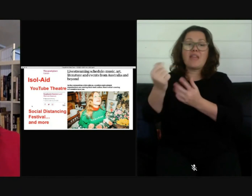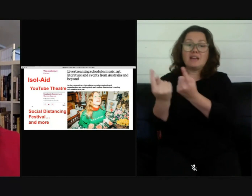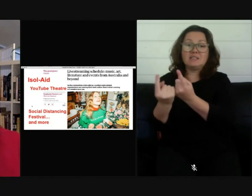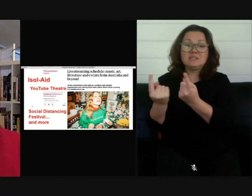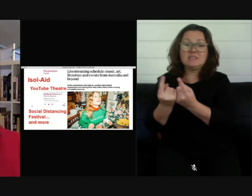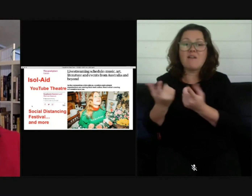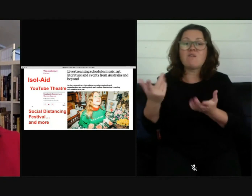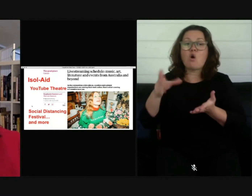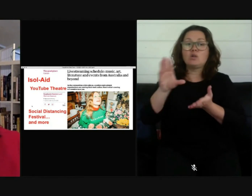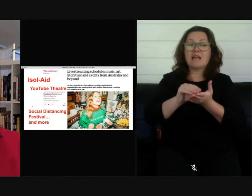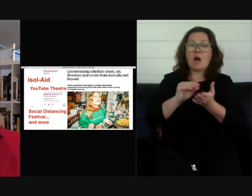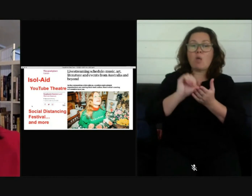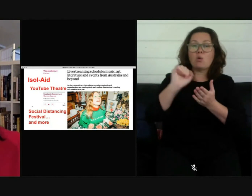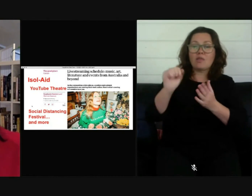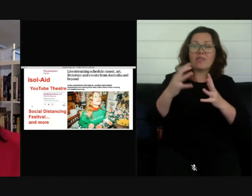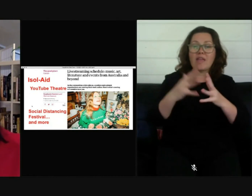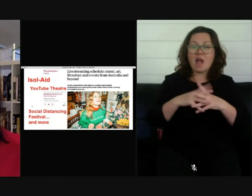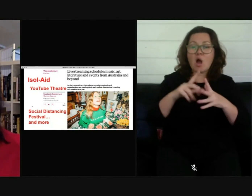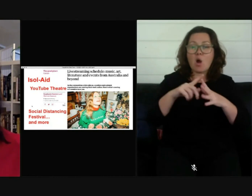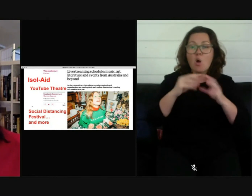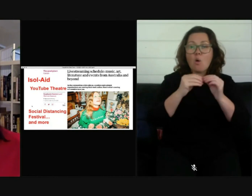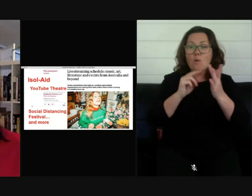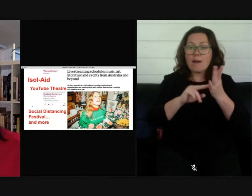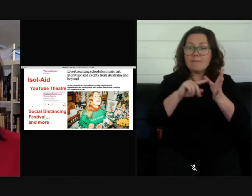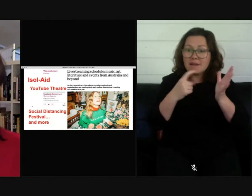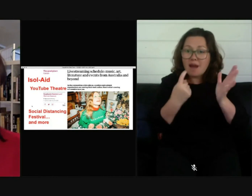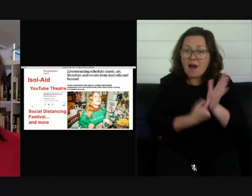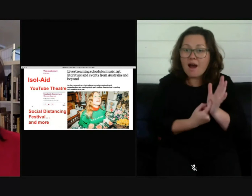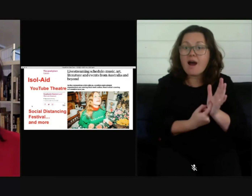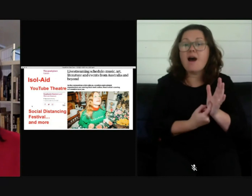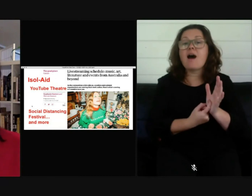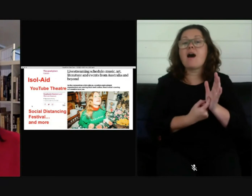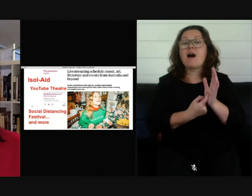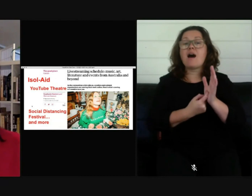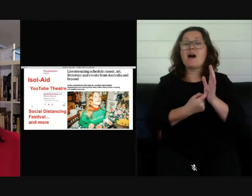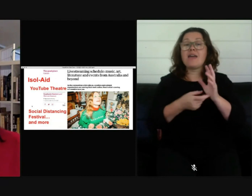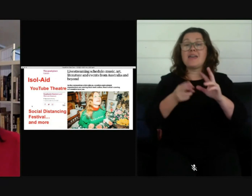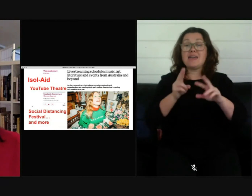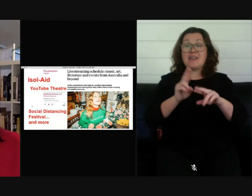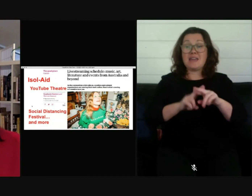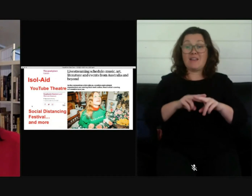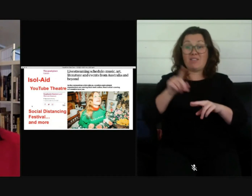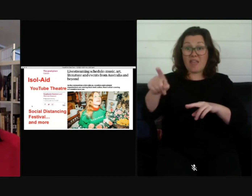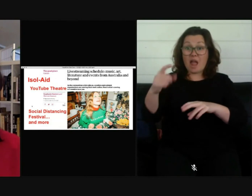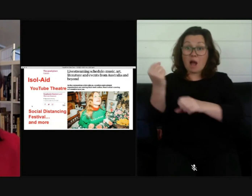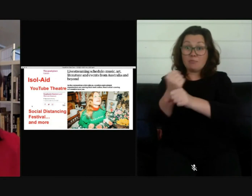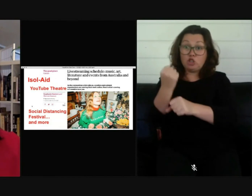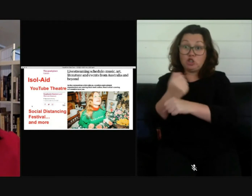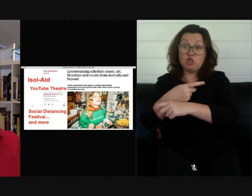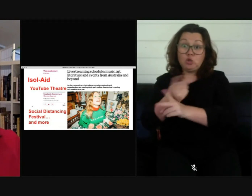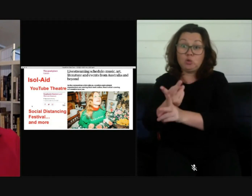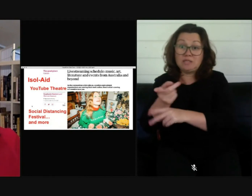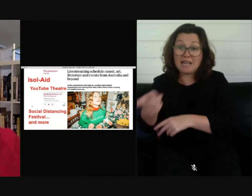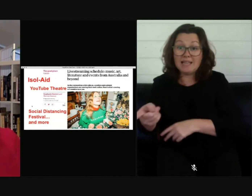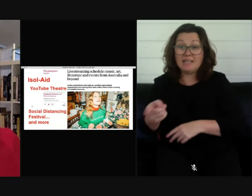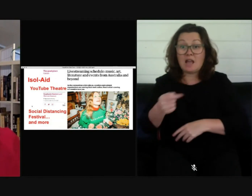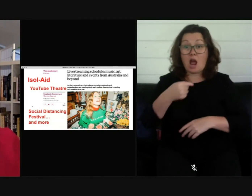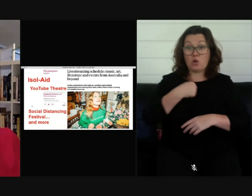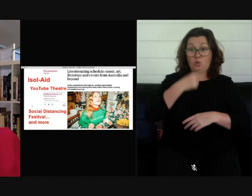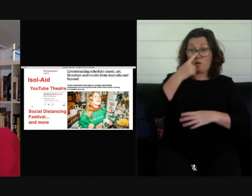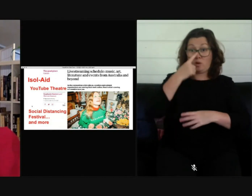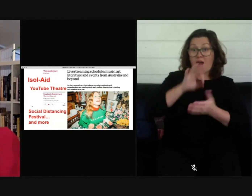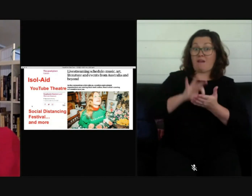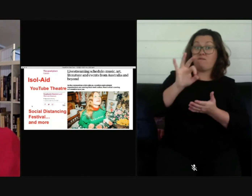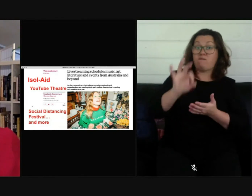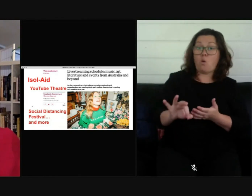to diversify their income and you can afford it, then I think it's a great way of helping each other and supporting each other. And there are